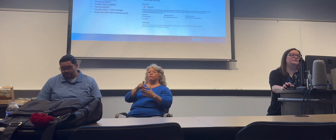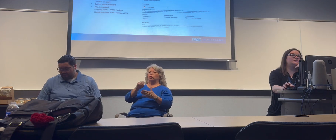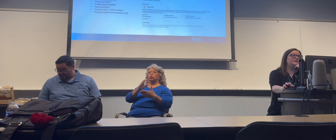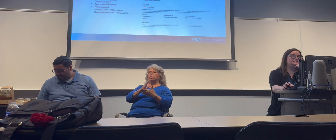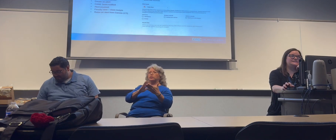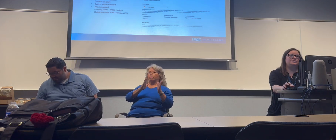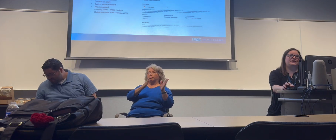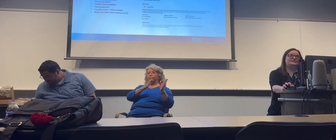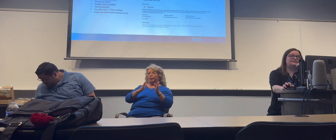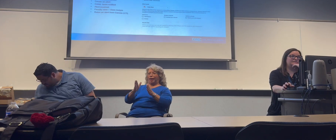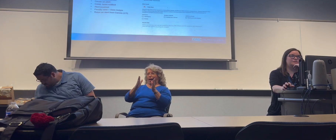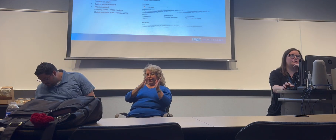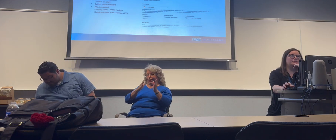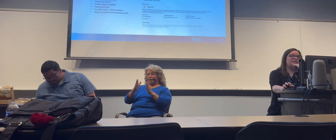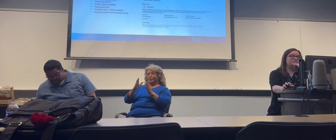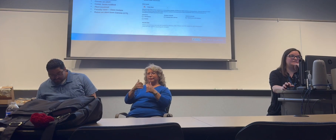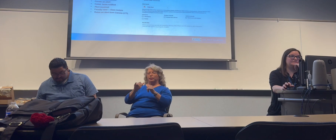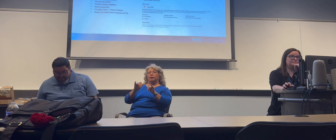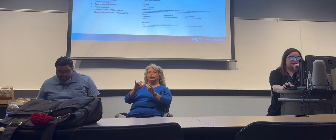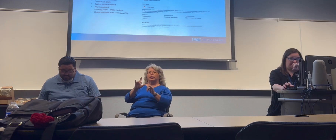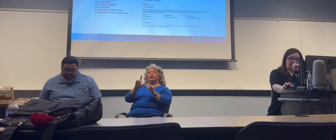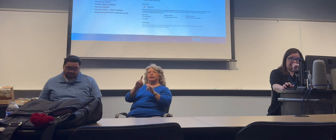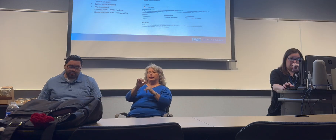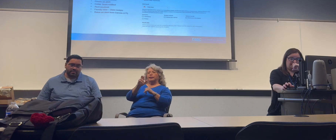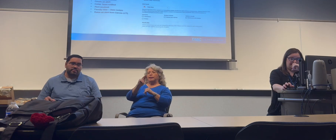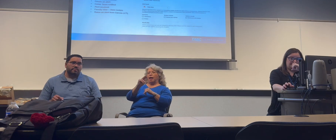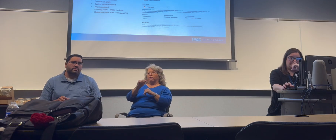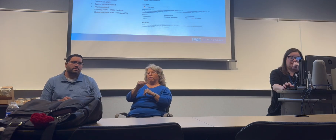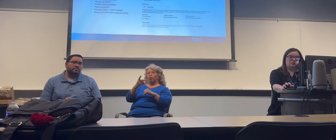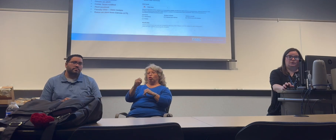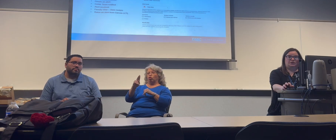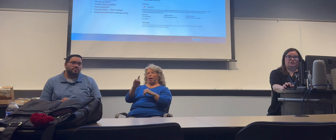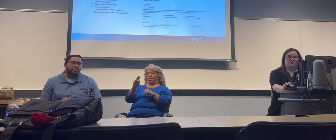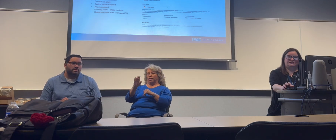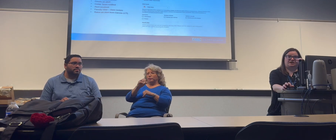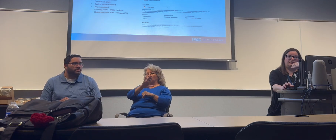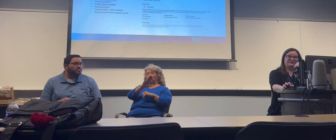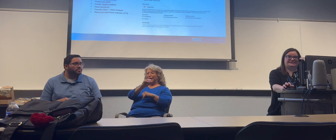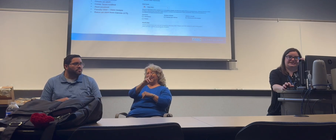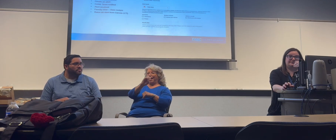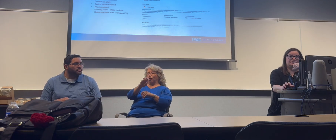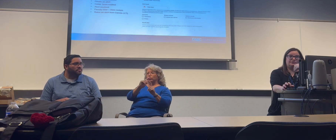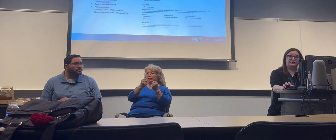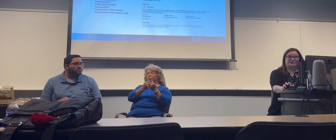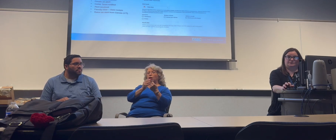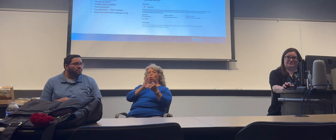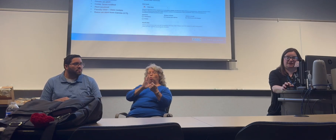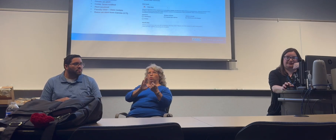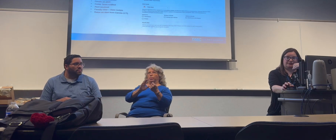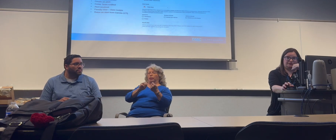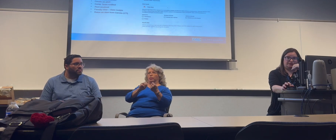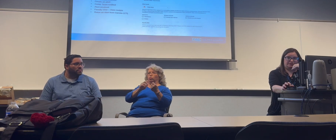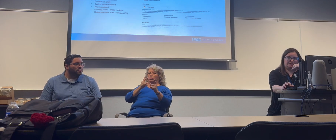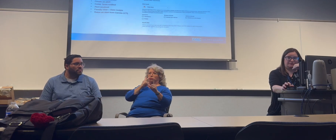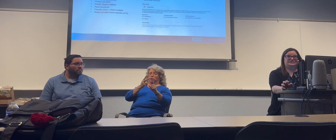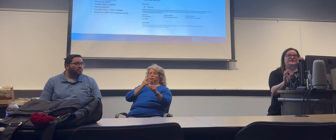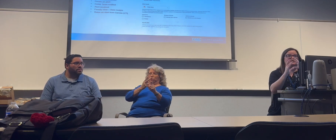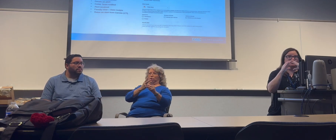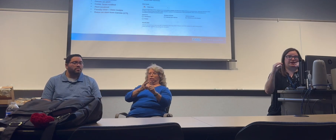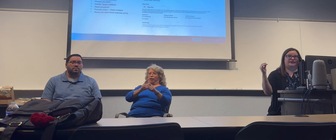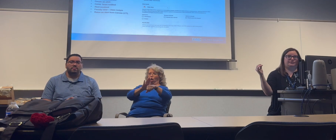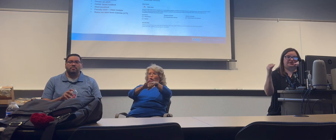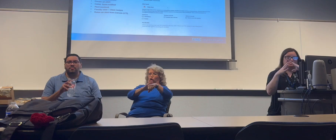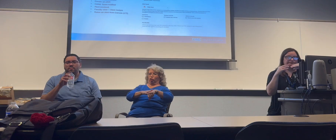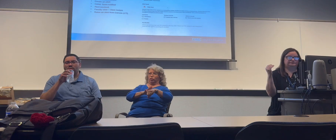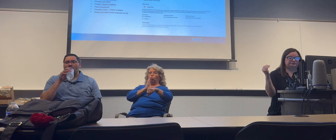that, Dean Hernandez, her care team, would be the people seeing those alerts and resolving those alerts. We still have